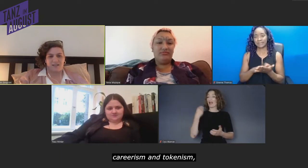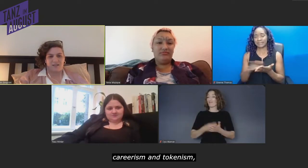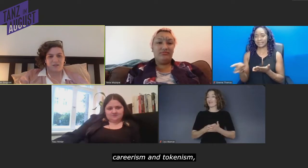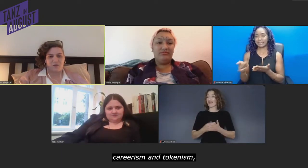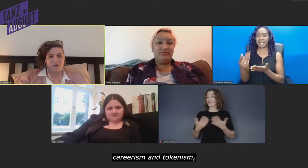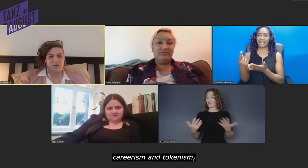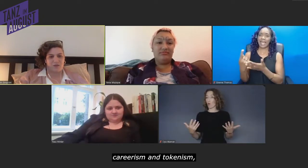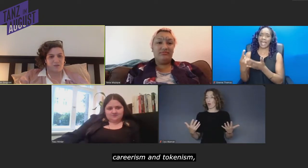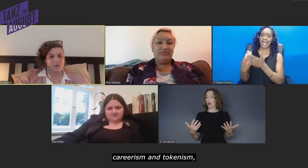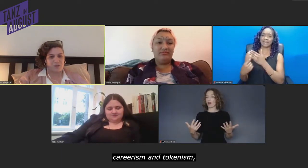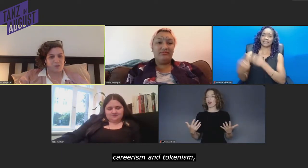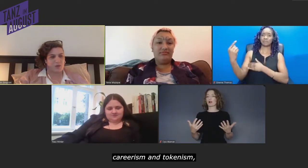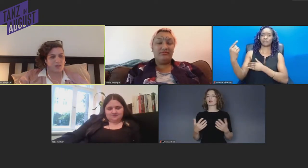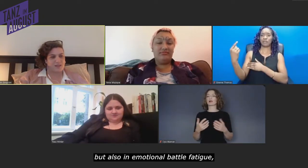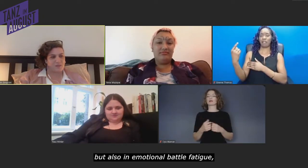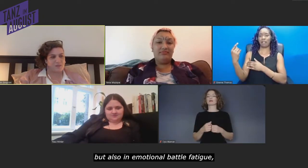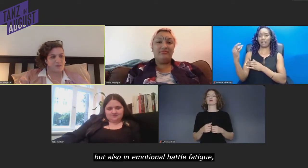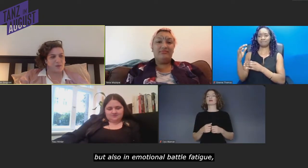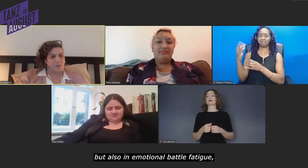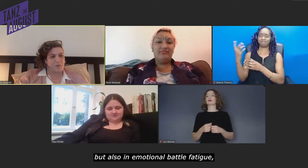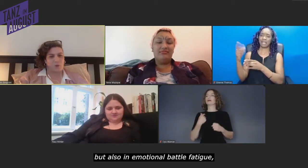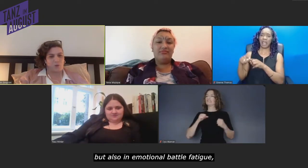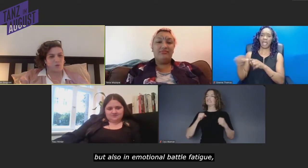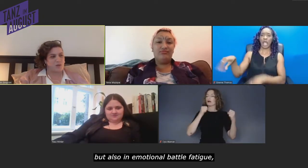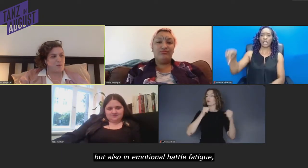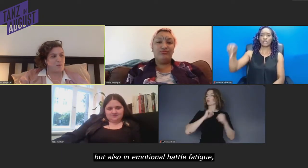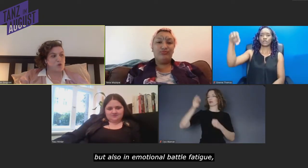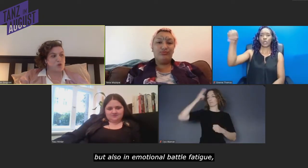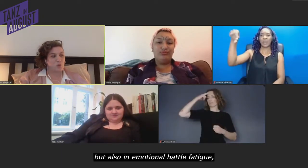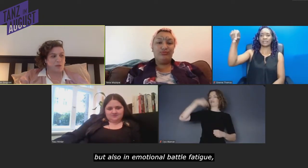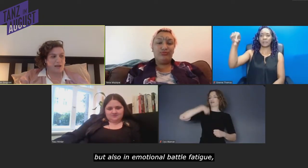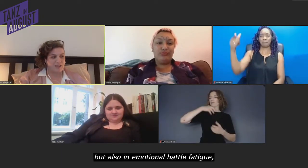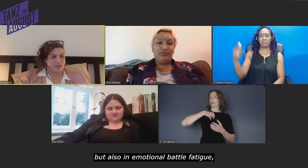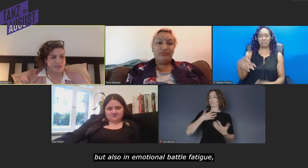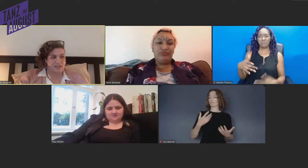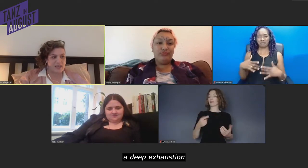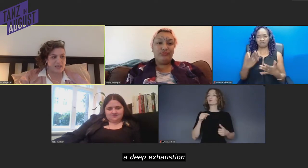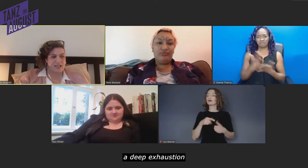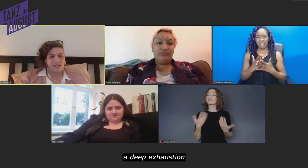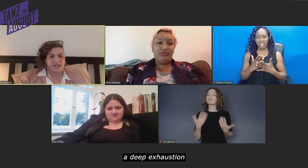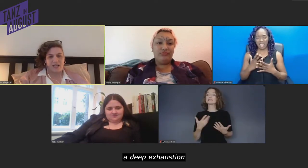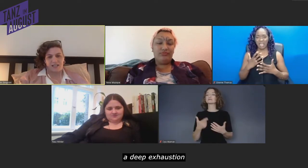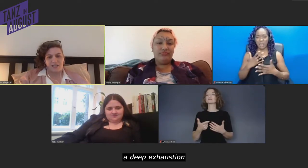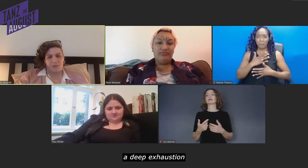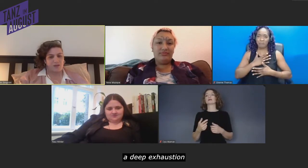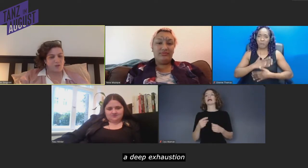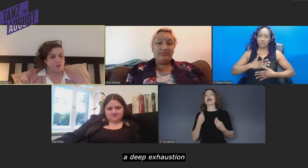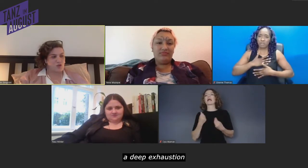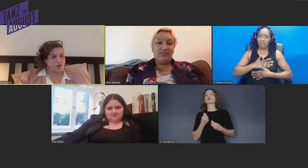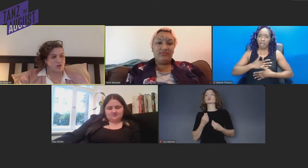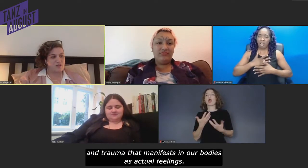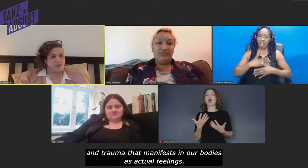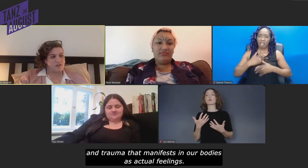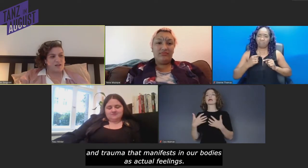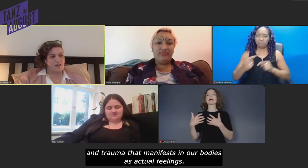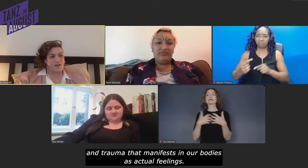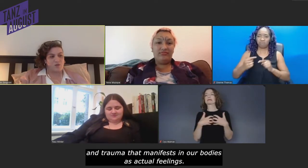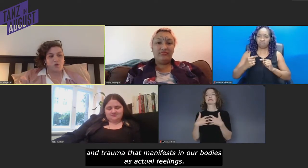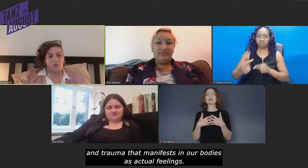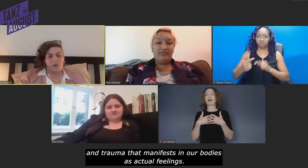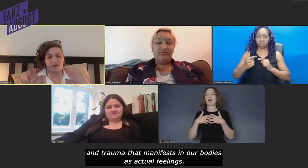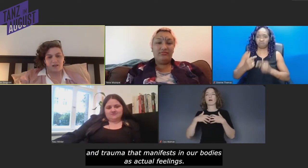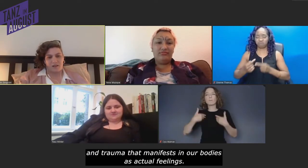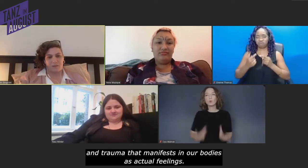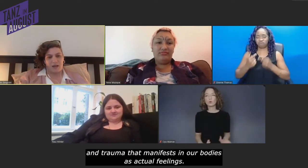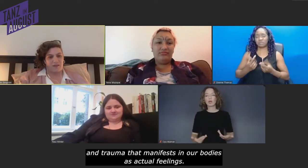status, careerism, and tokenism, but also in emotional battle fatigue, a deep exhaustion, and